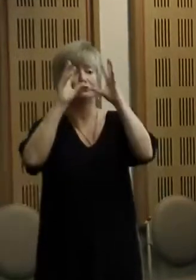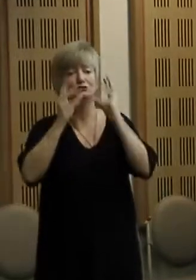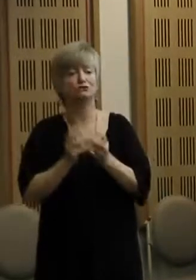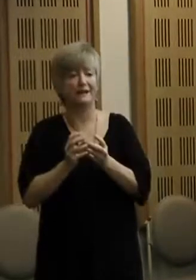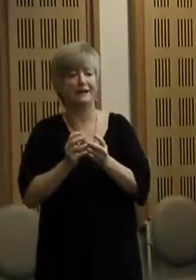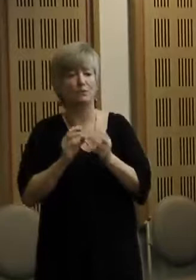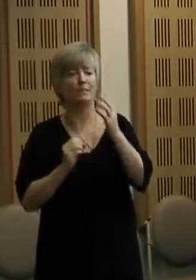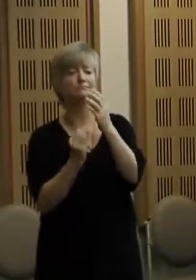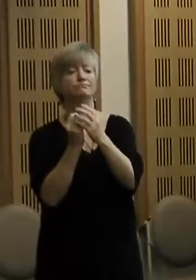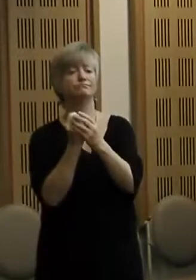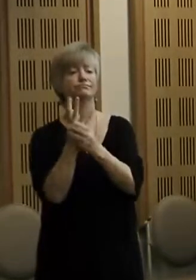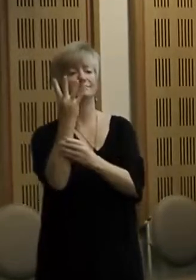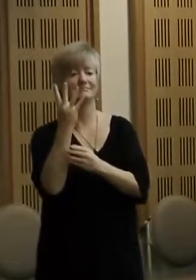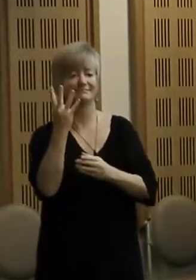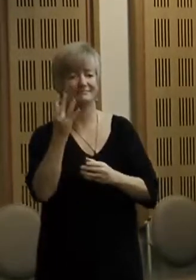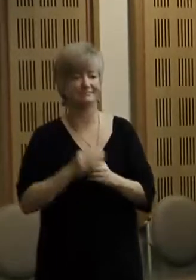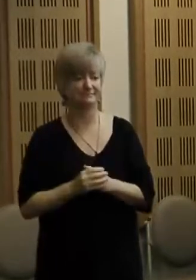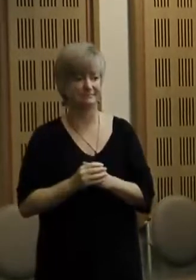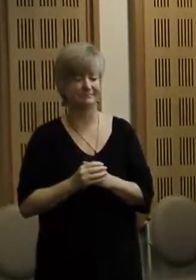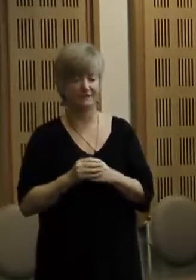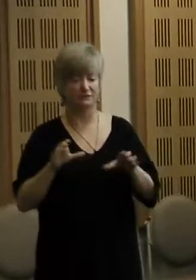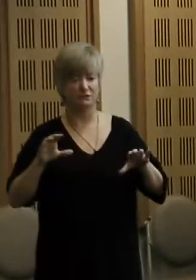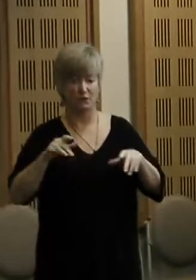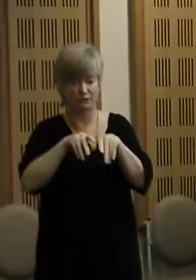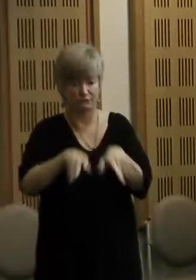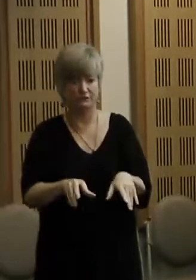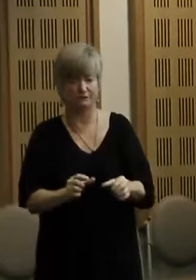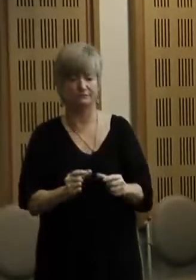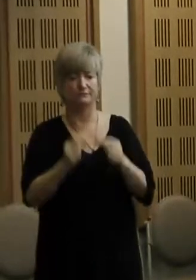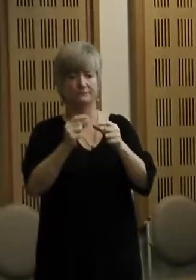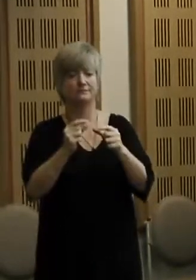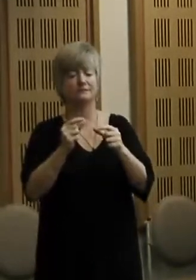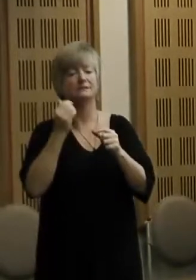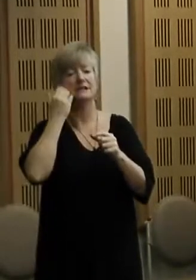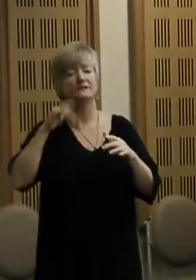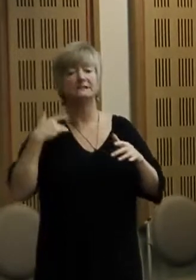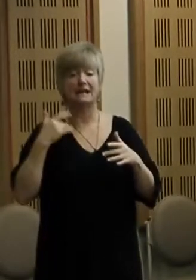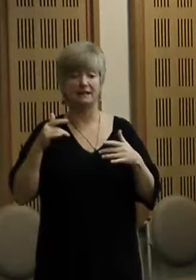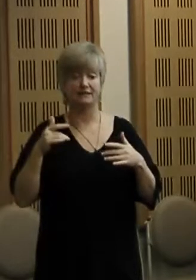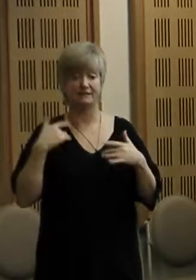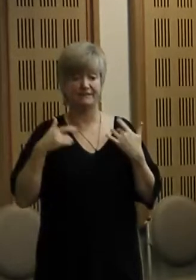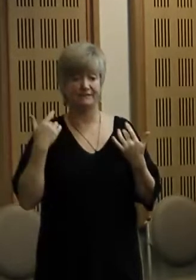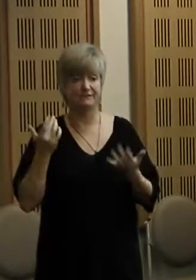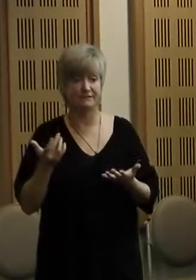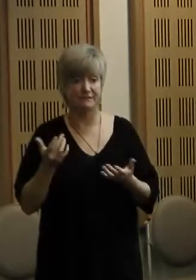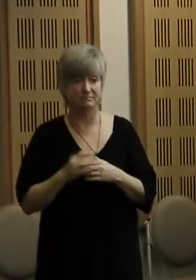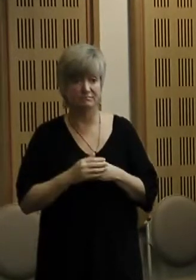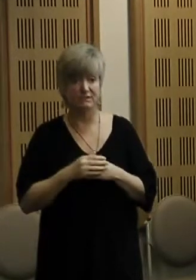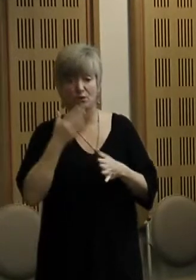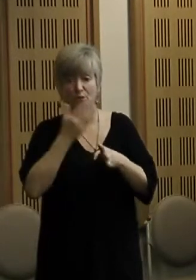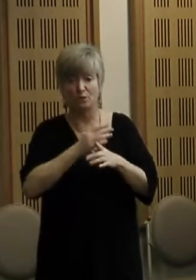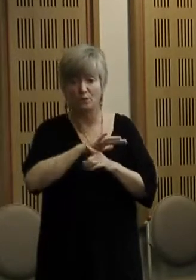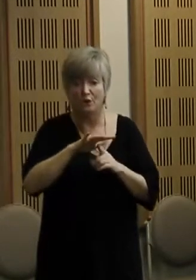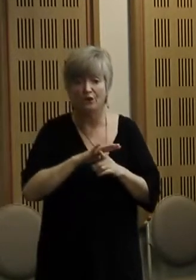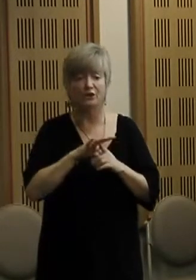flourish. Halfway up the trunk, we have daily living conditions. So this is like what happens to us every day, our work